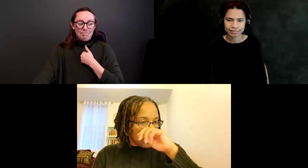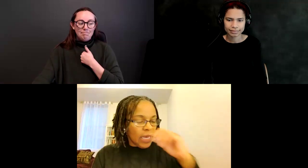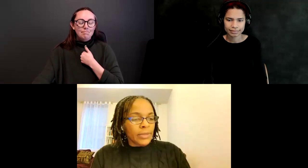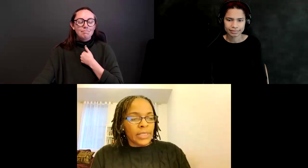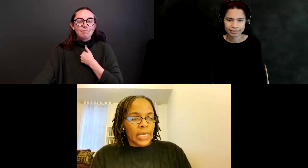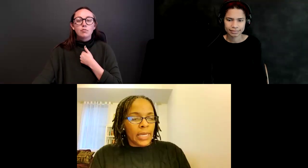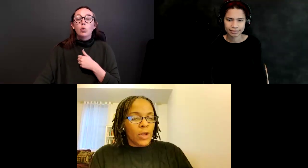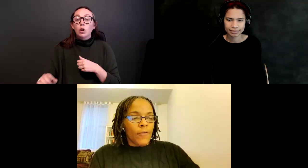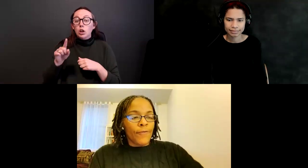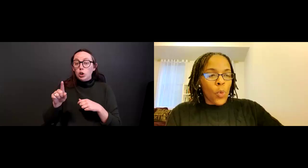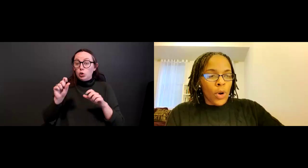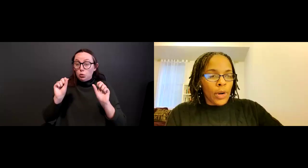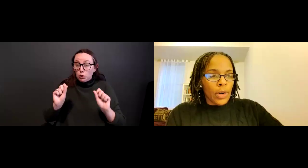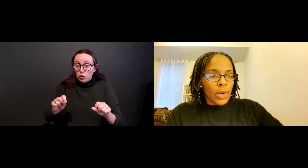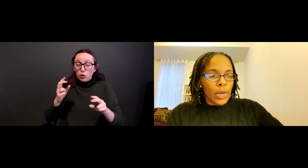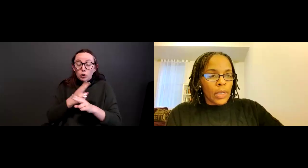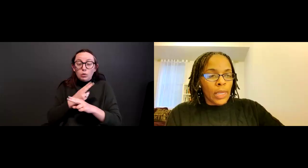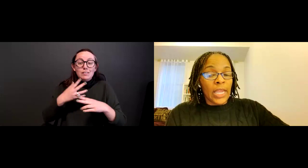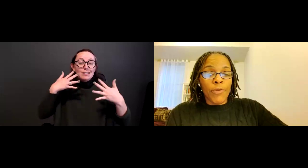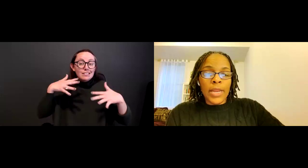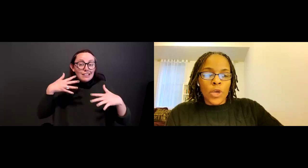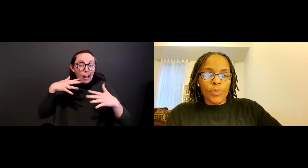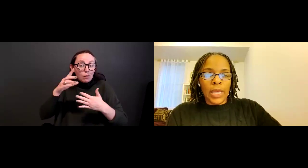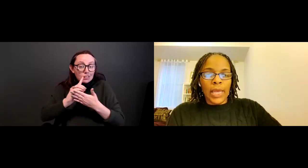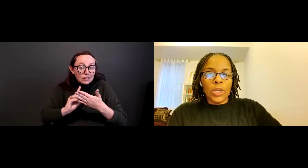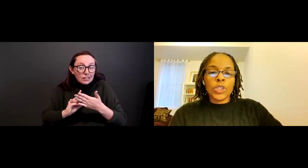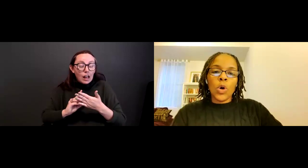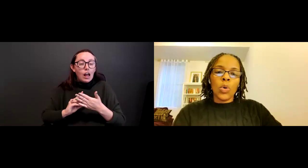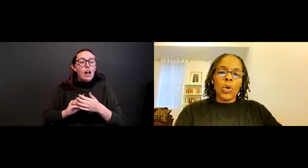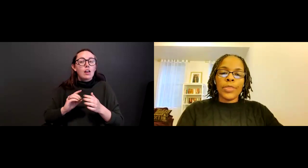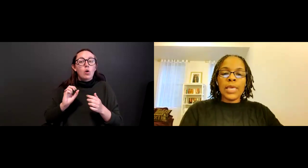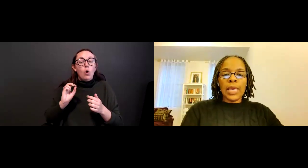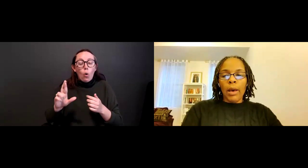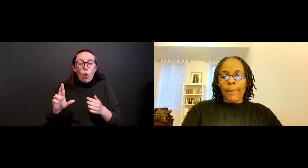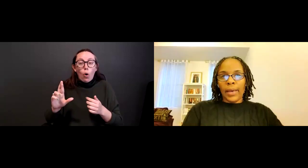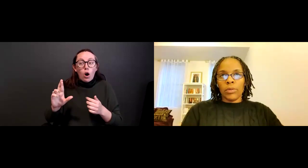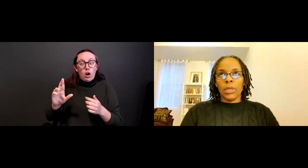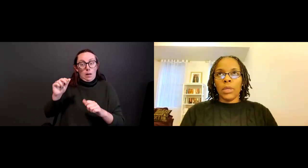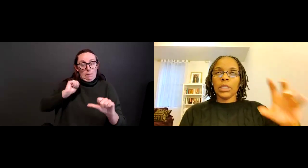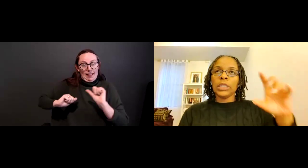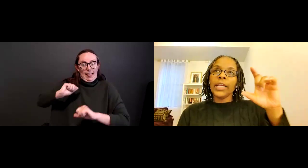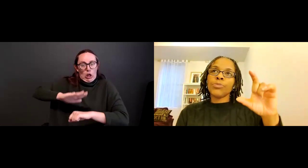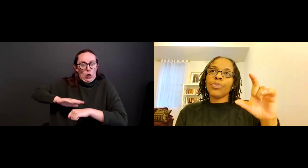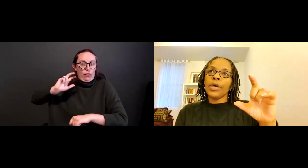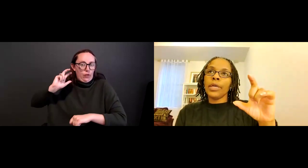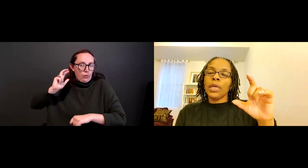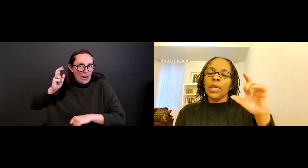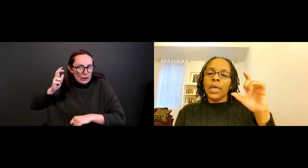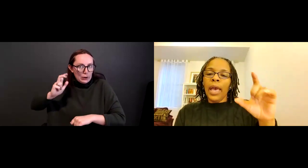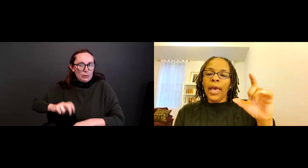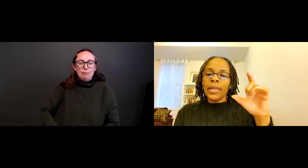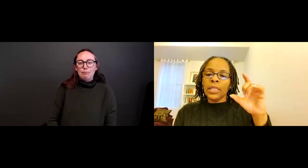You could do sound design for a radio play. So thinking about, let's